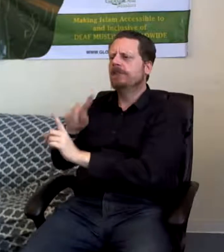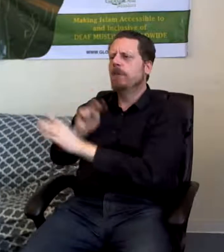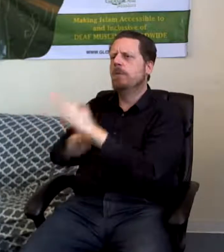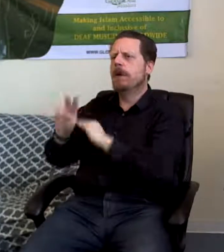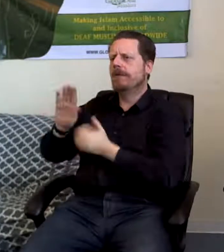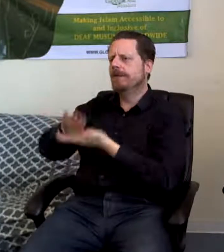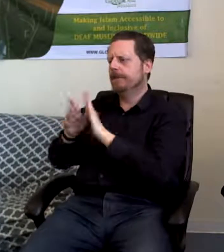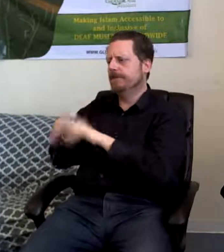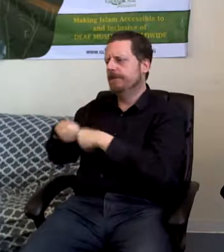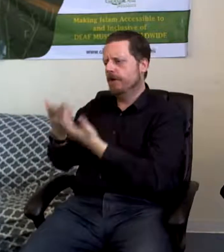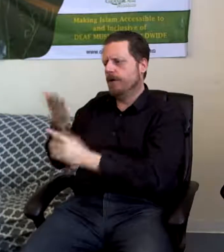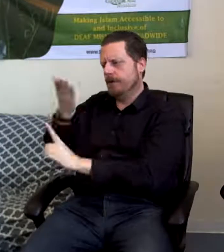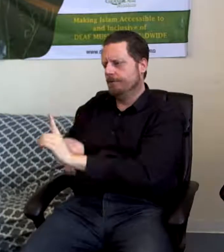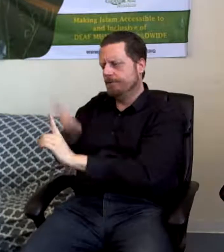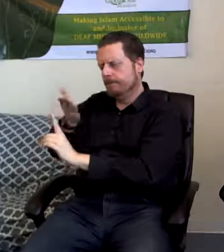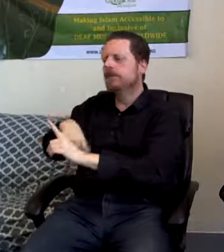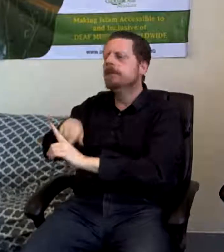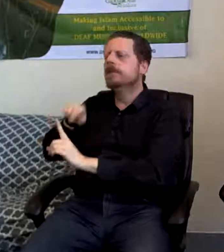wasallam, peace be upon him,